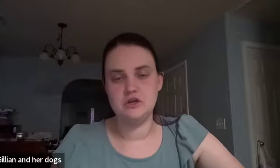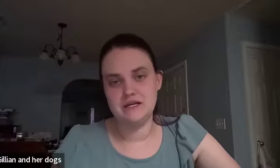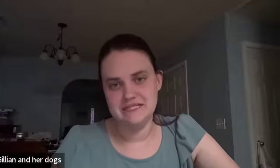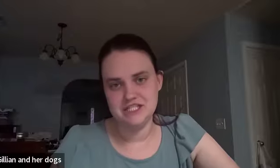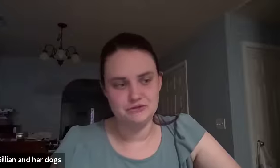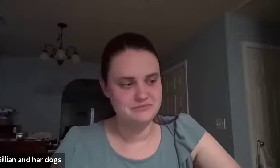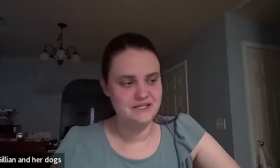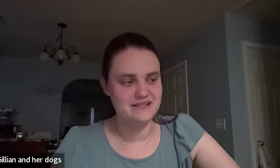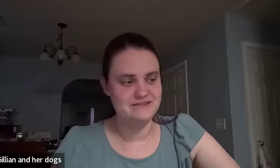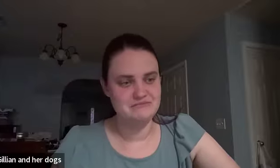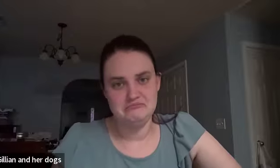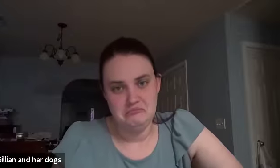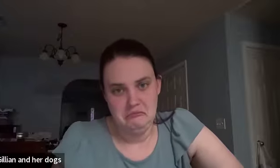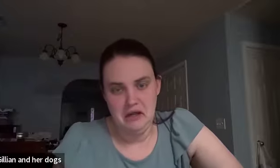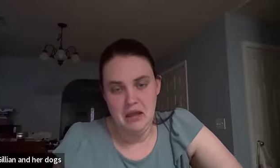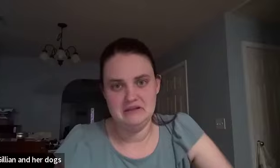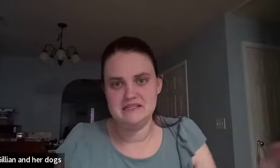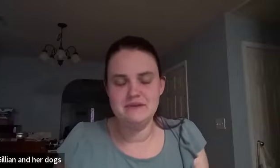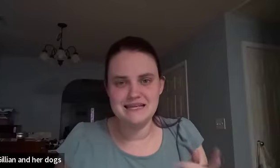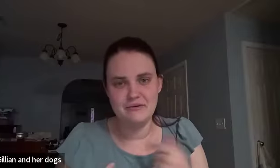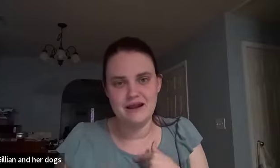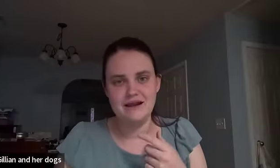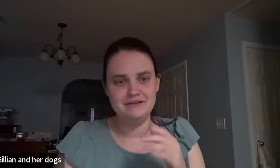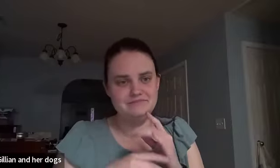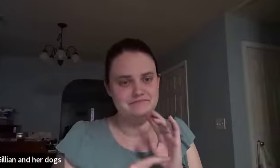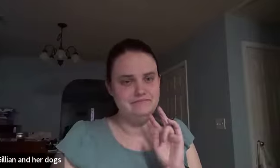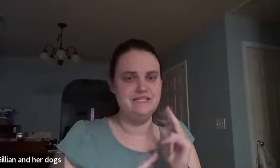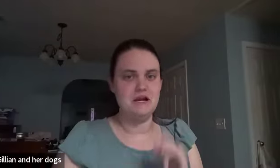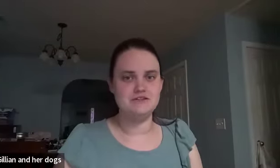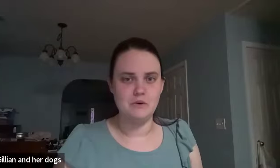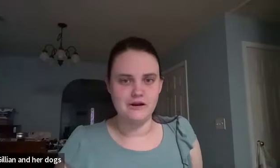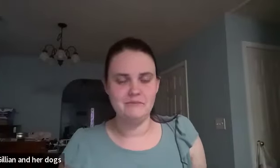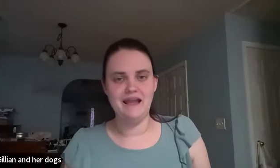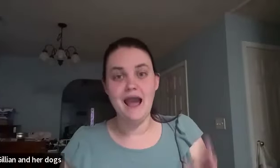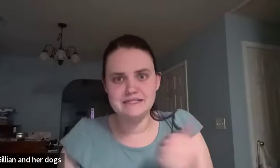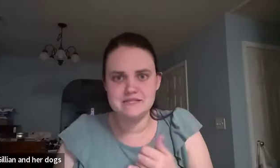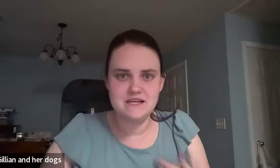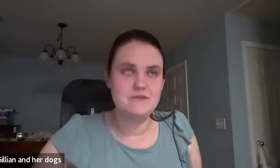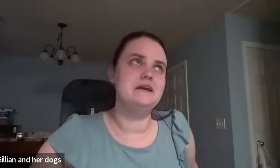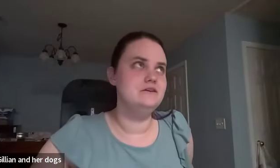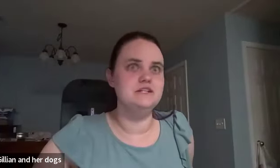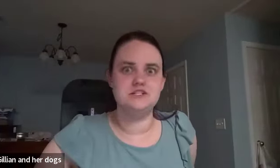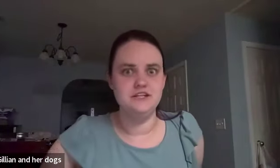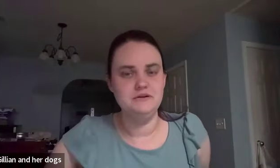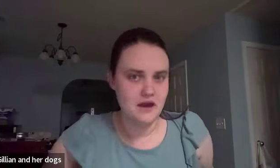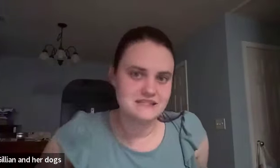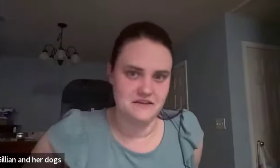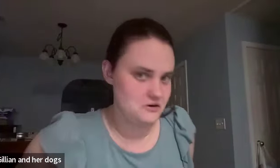They're gonna tease you because it happens. I mean, it's like when I mispronounce a word and I'm like, I tease myself. I'm like, goodness, Jillian, you did not say that